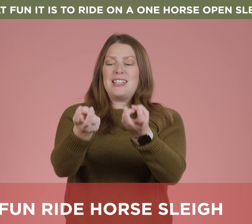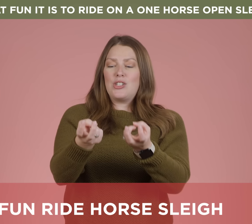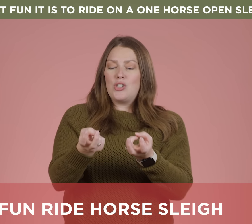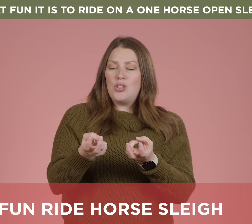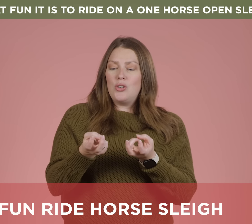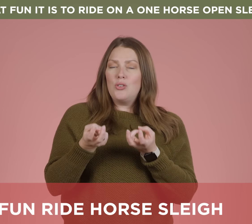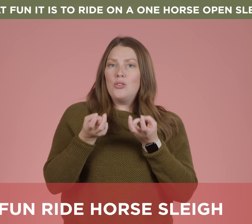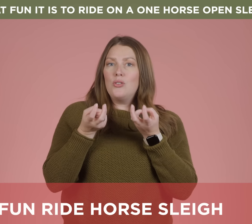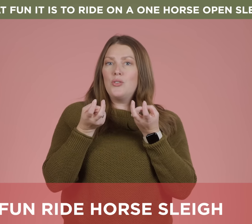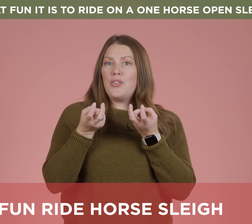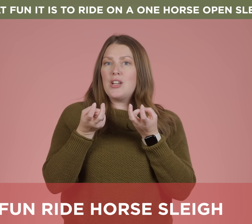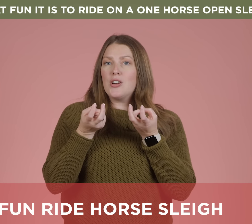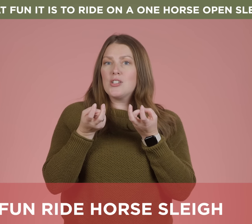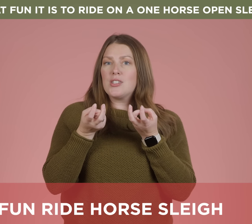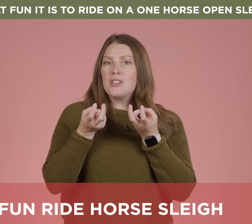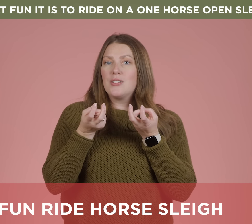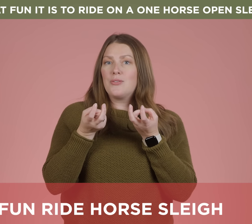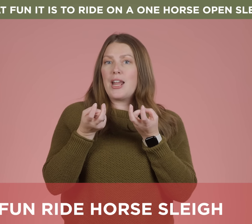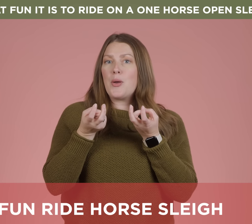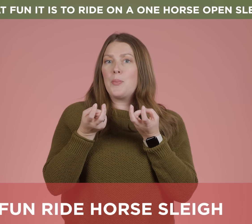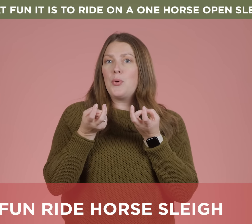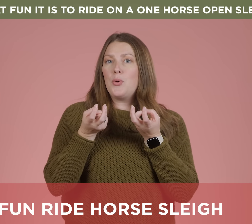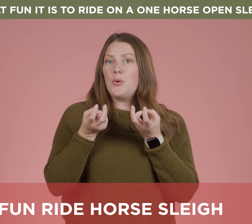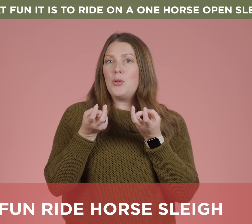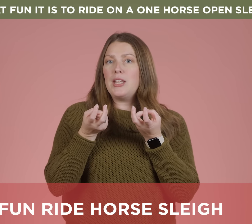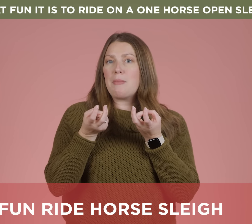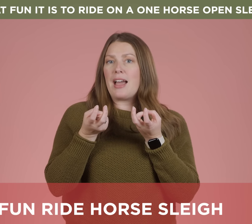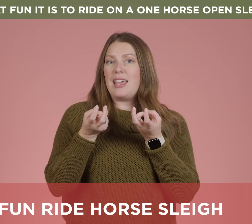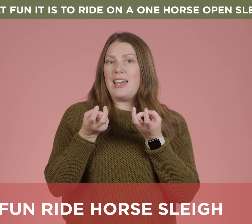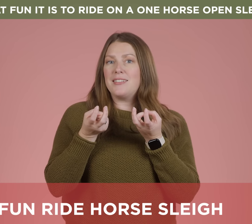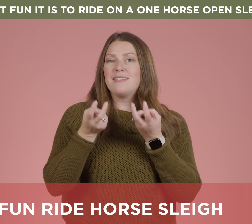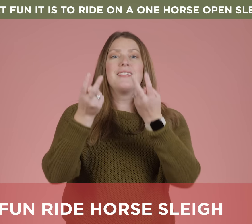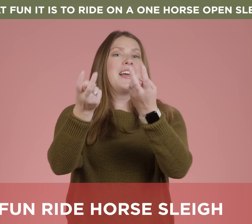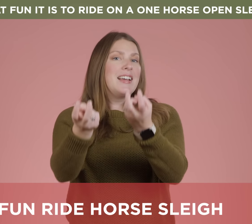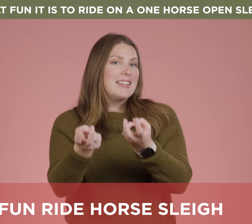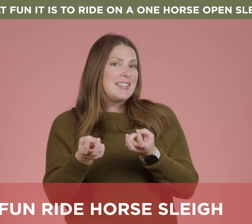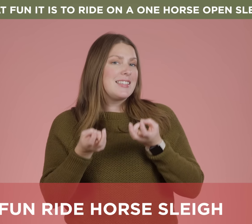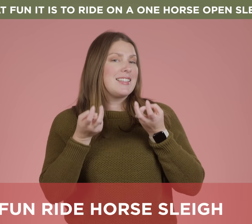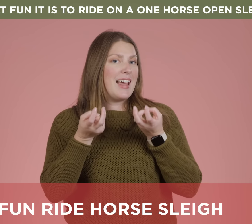these two fingers, right, pulling back in. Sleigh.